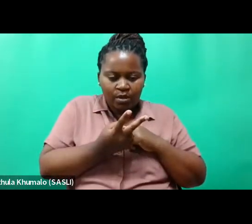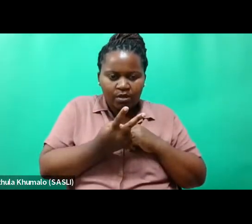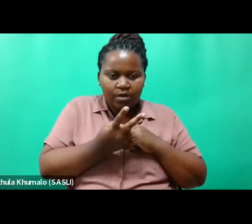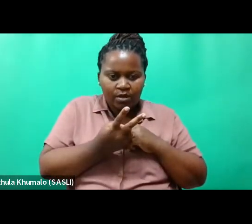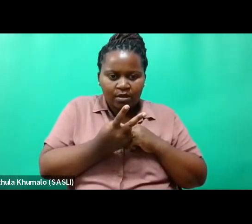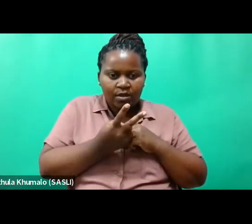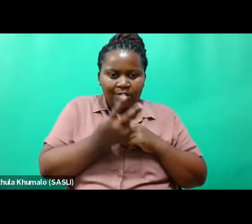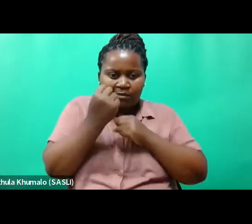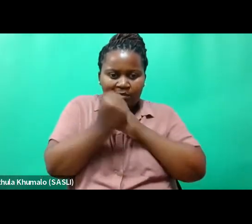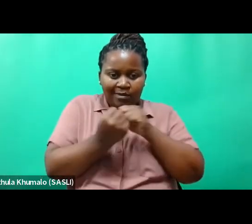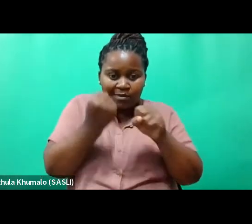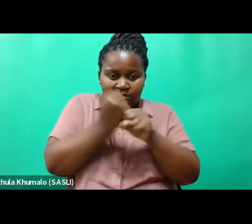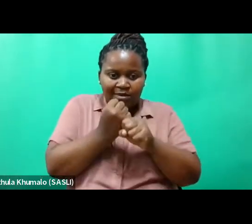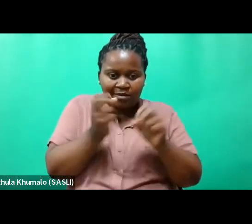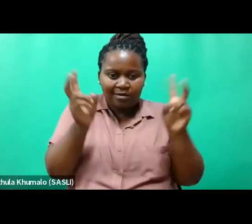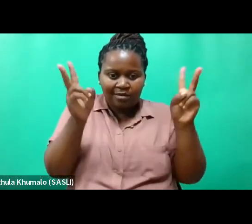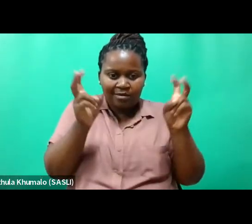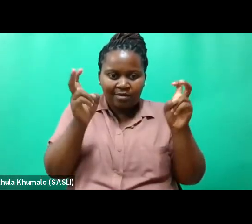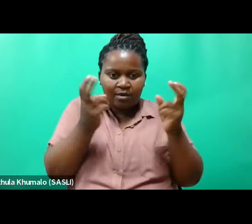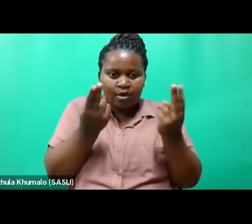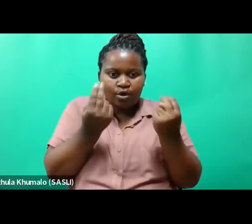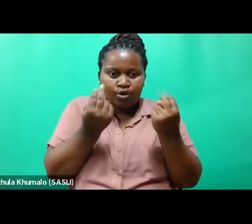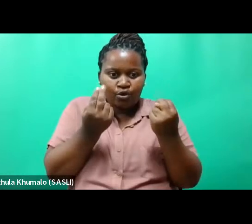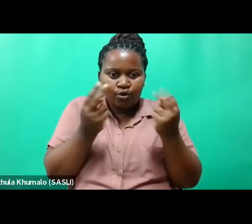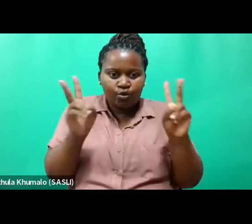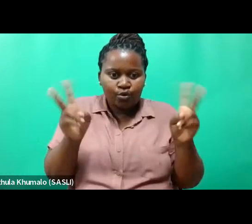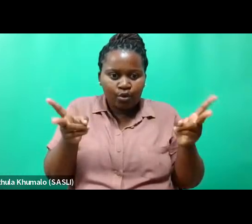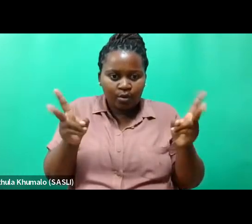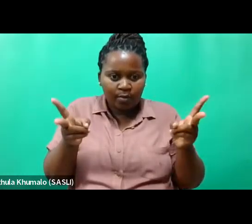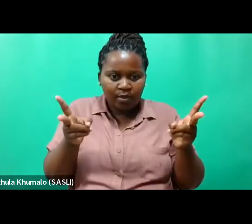year's theme, the new normal.